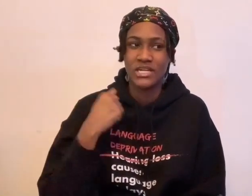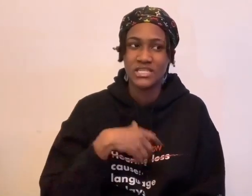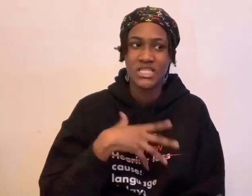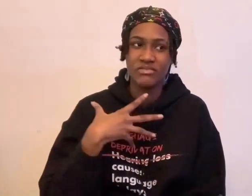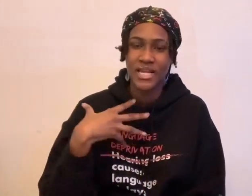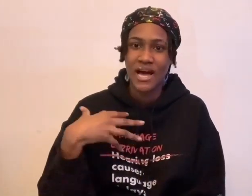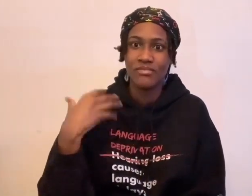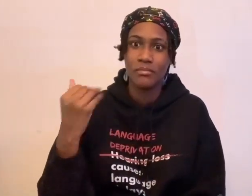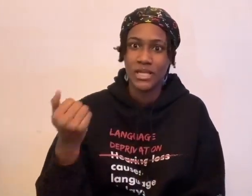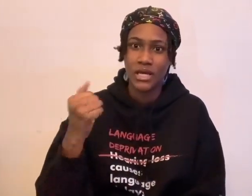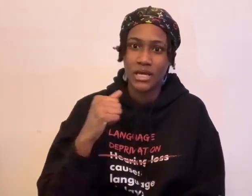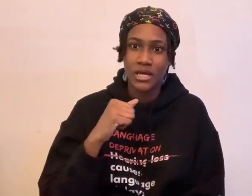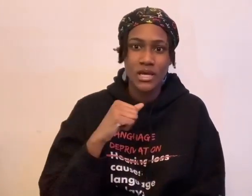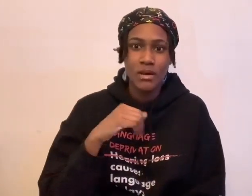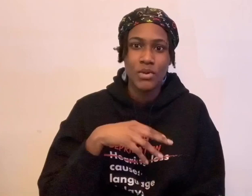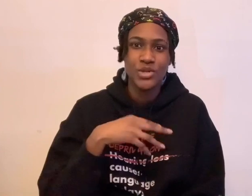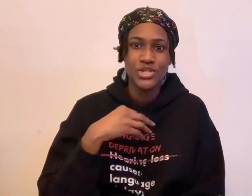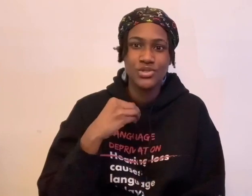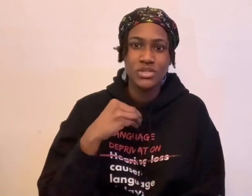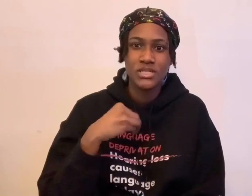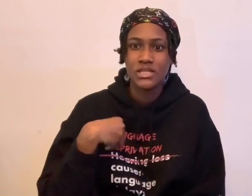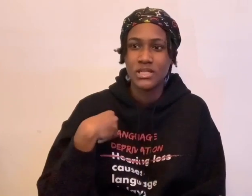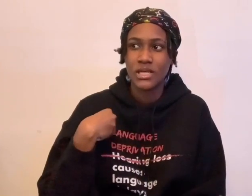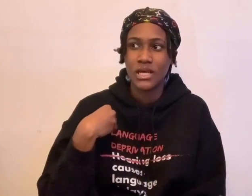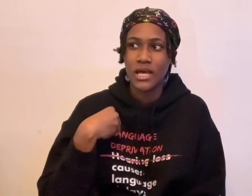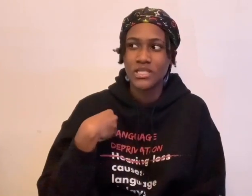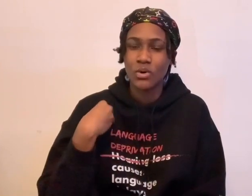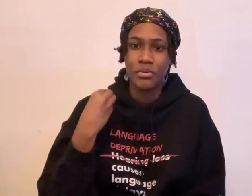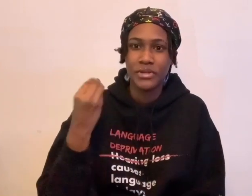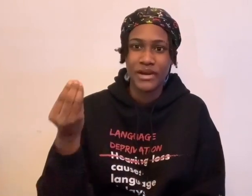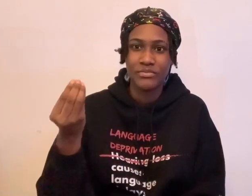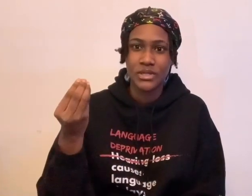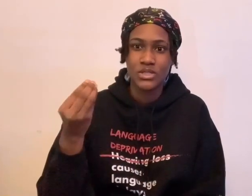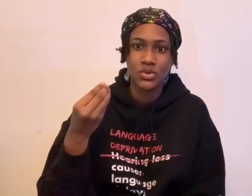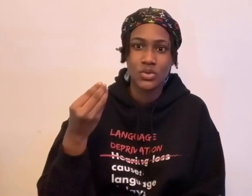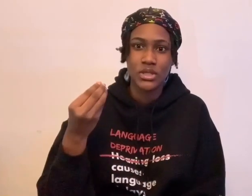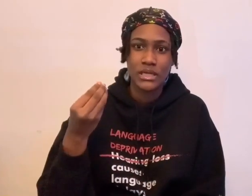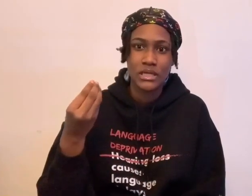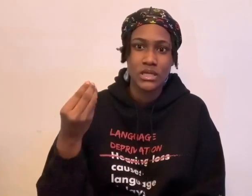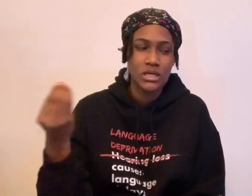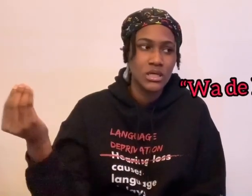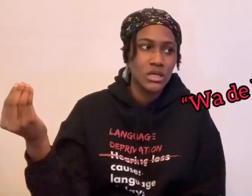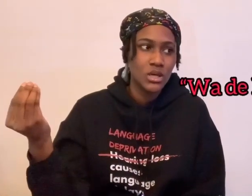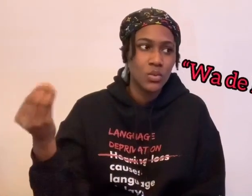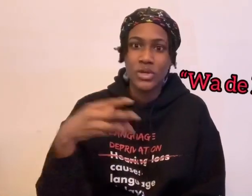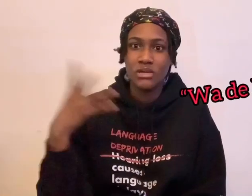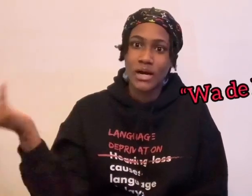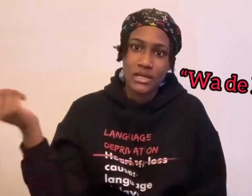doesn't really have a meaning, but we just use it to like swap out the F word. So like, what a rassle.